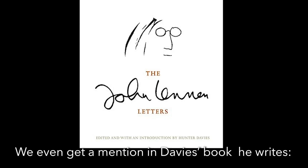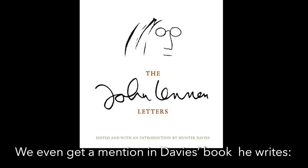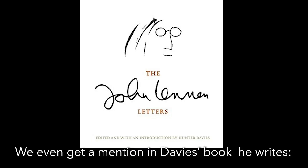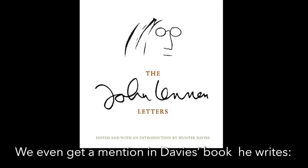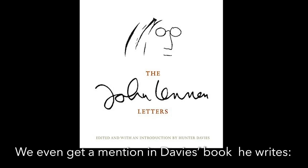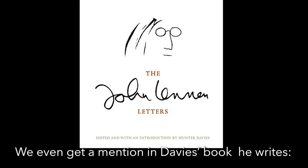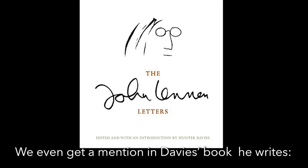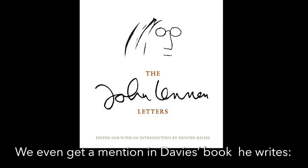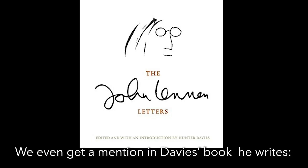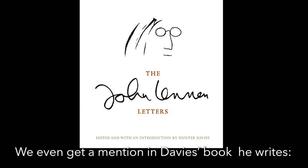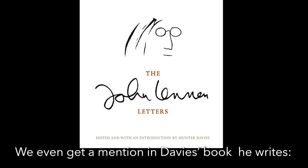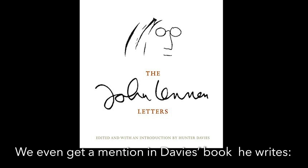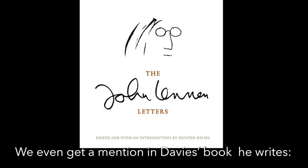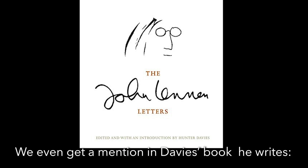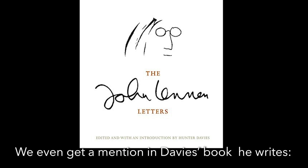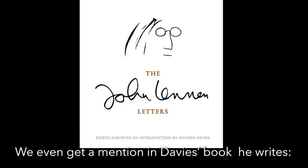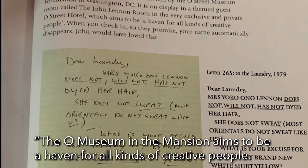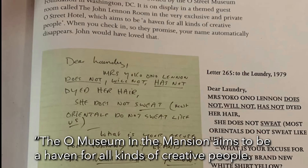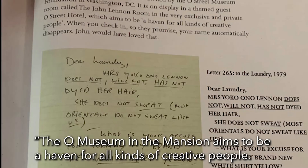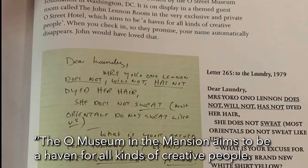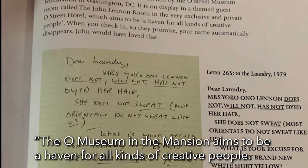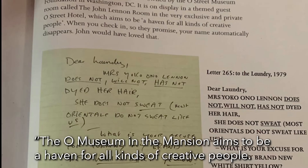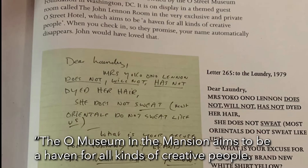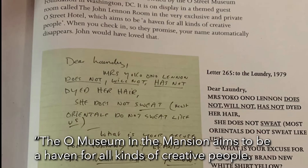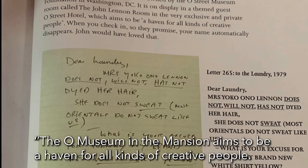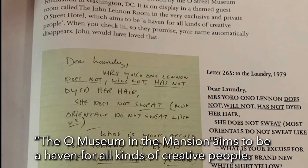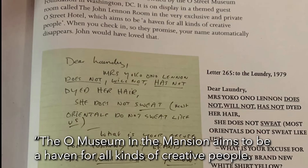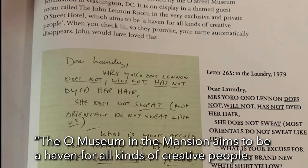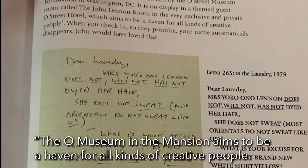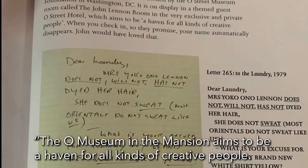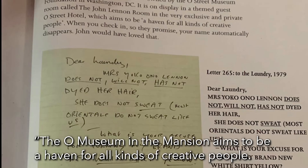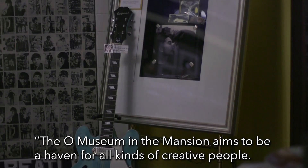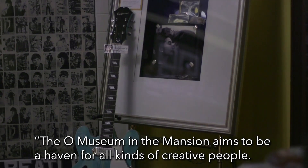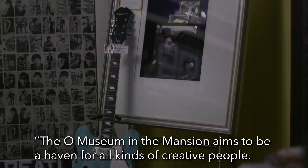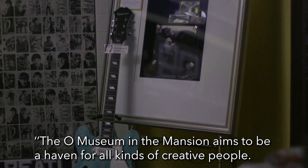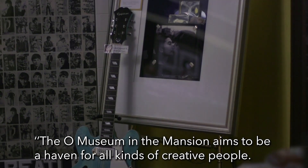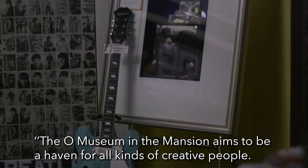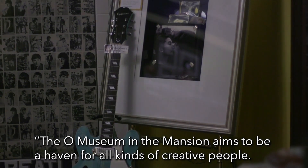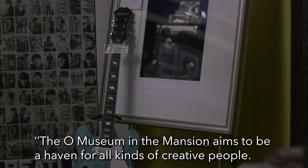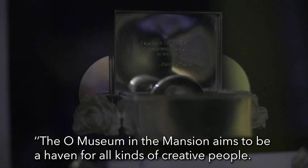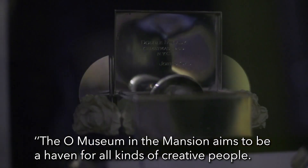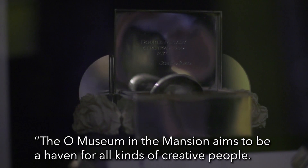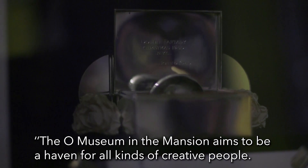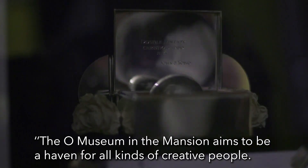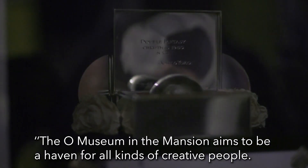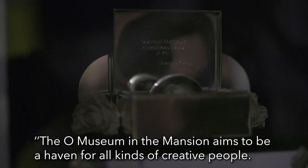We even get a mention in Davis's book. He writes, "The O Museum in the mansion aims to be a haven for all kinds of creative